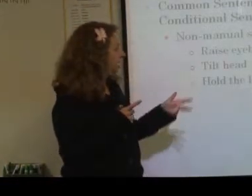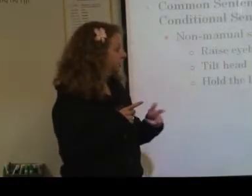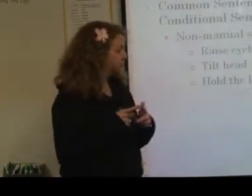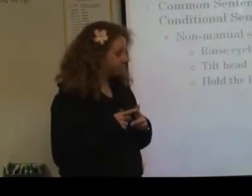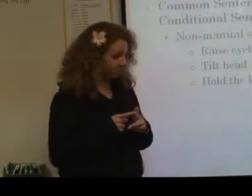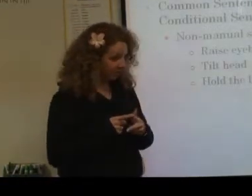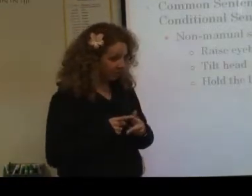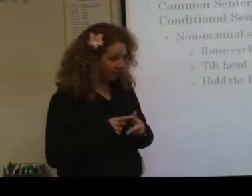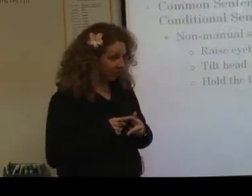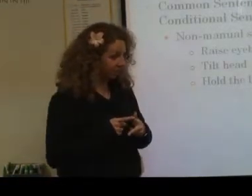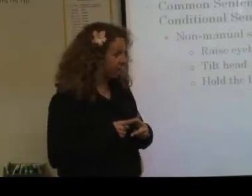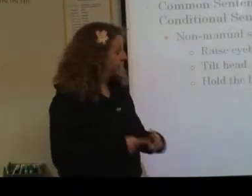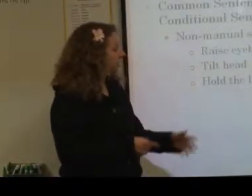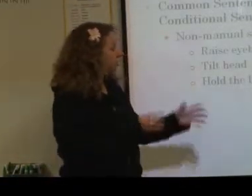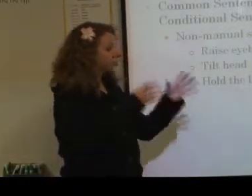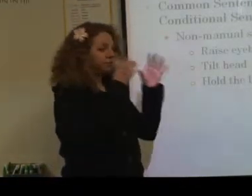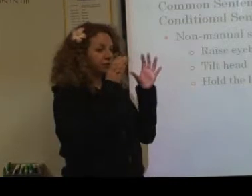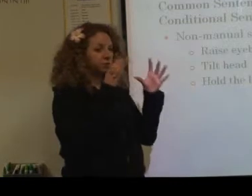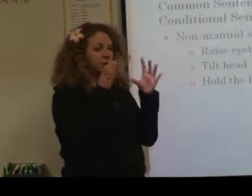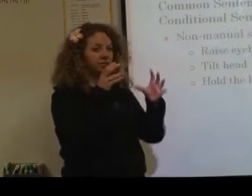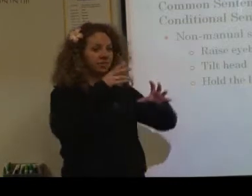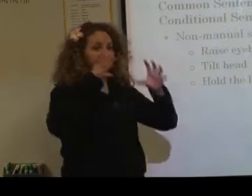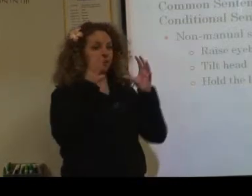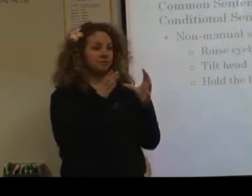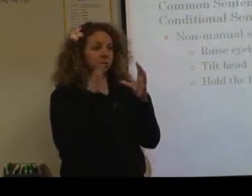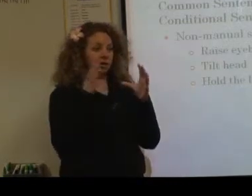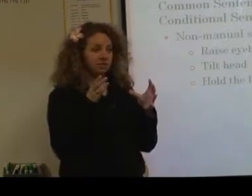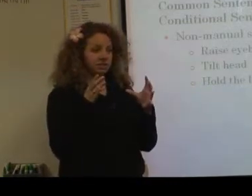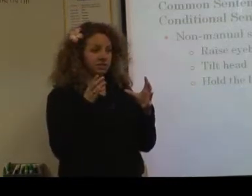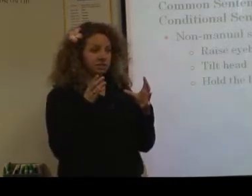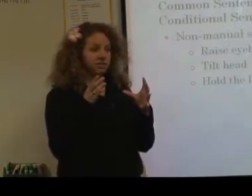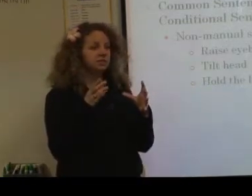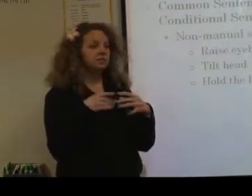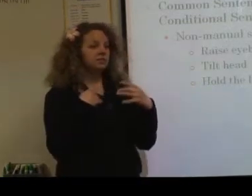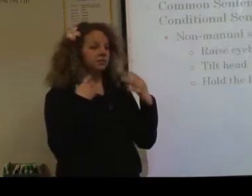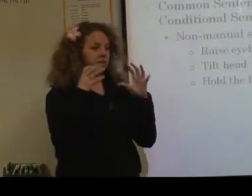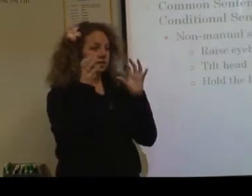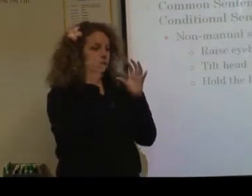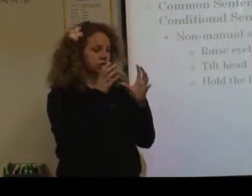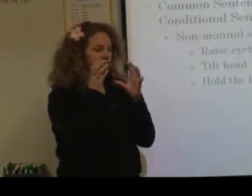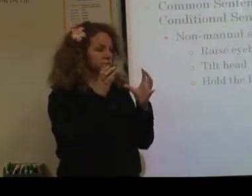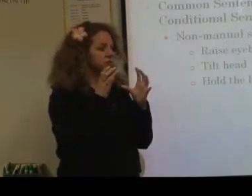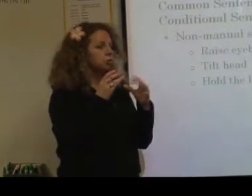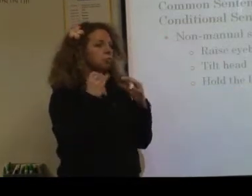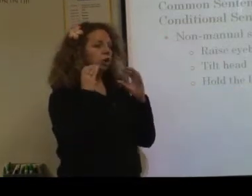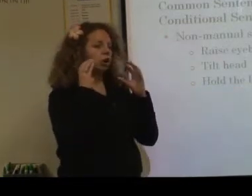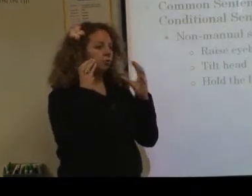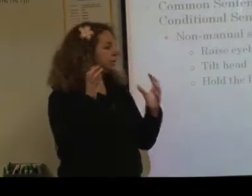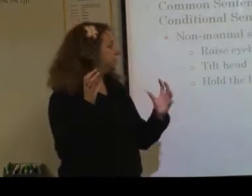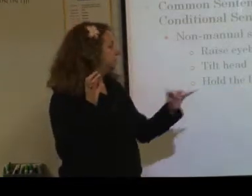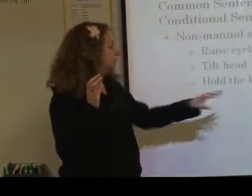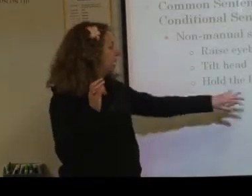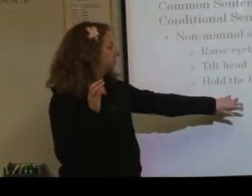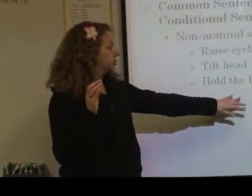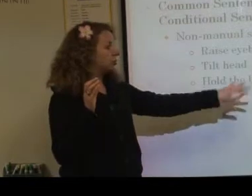head. And then the first part, the if part of the sentence, the condition will always, you'll hold